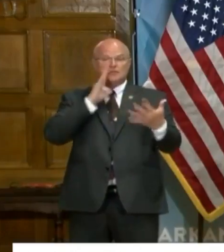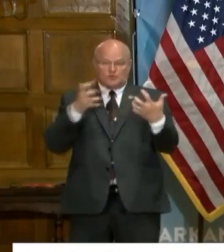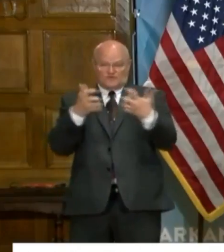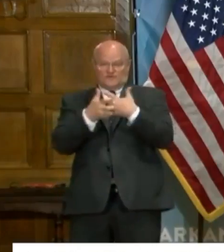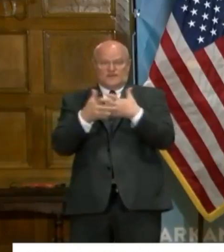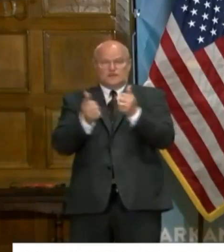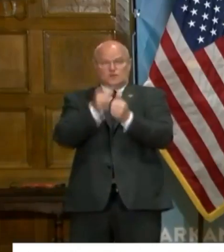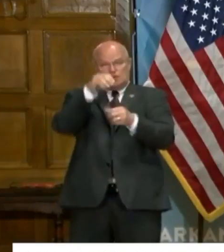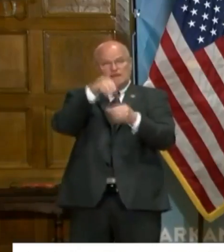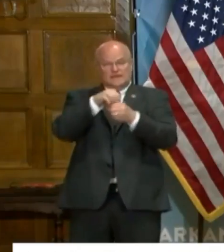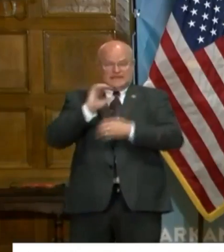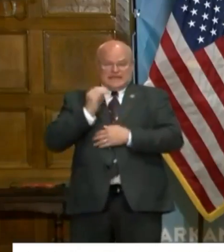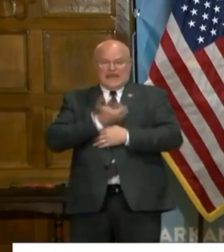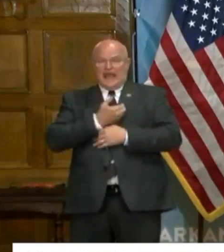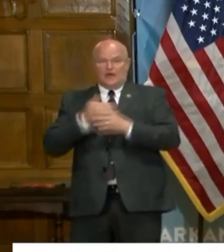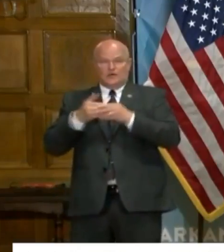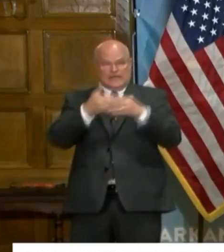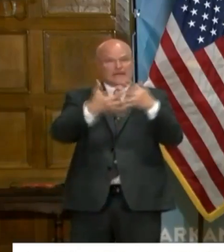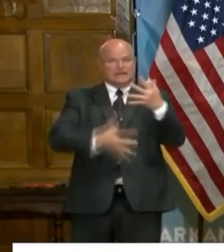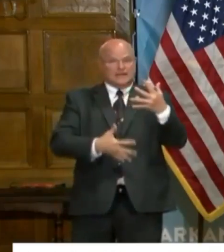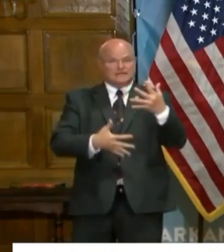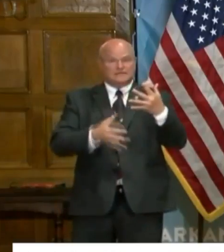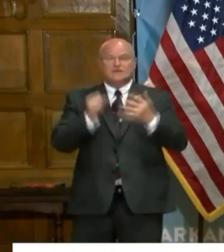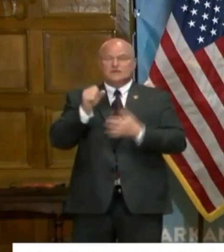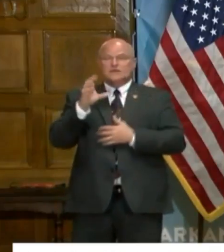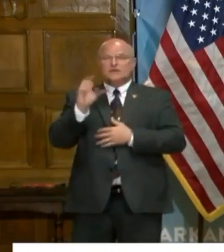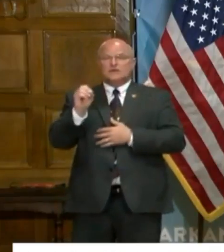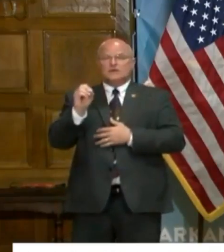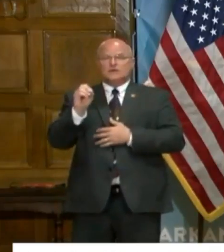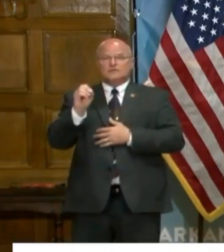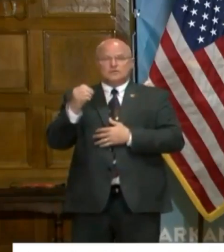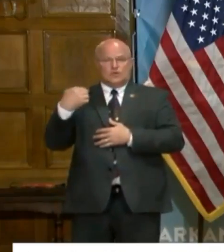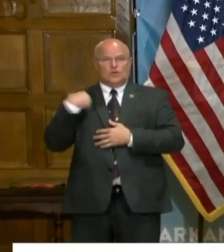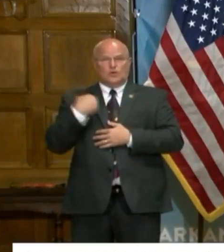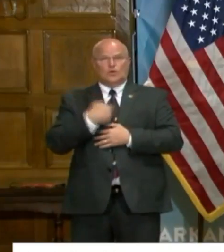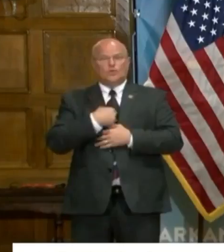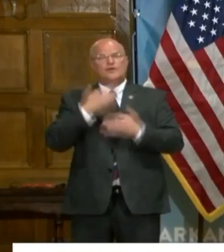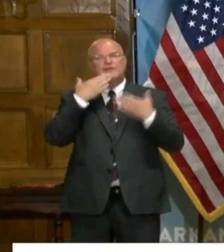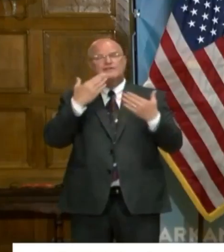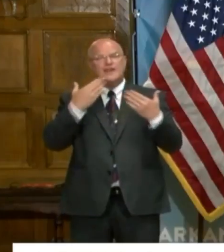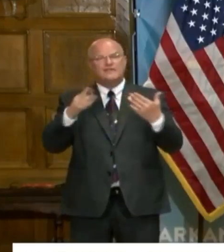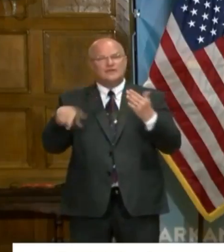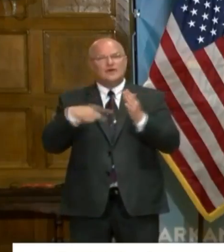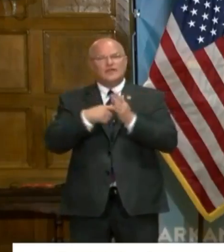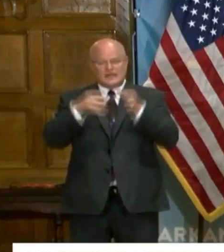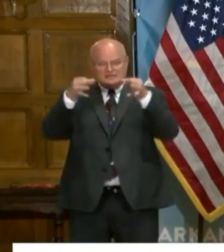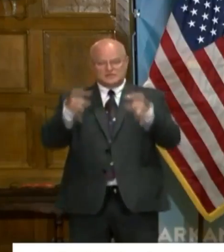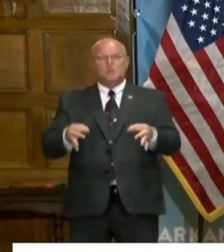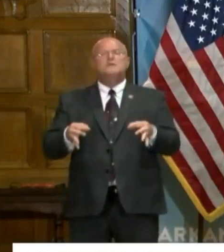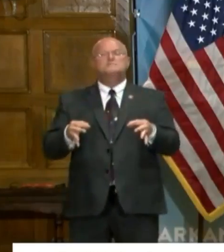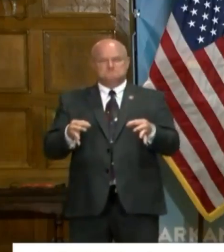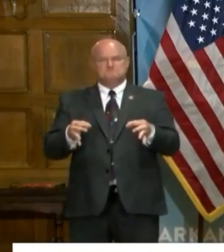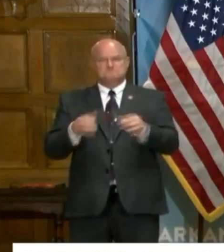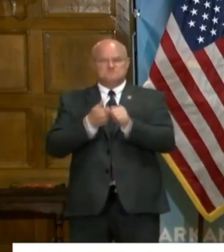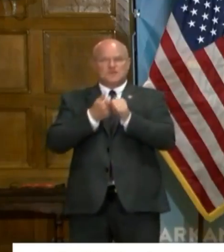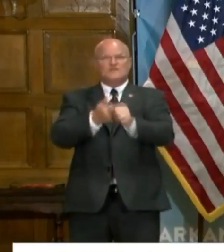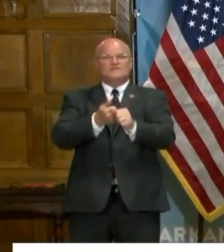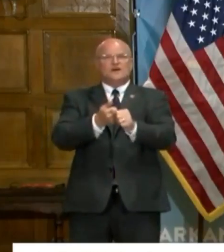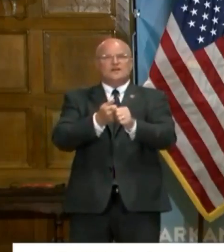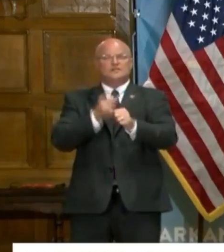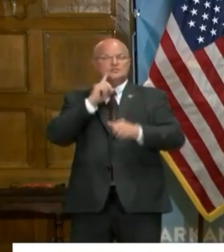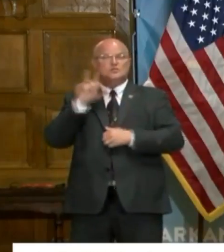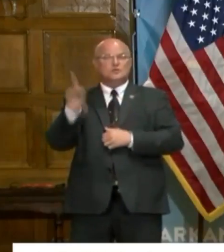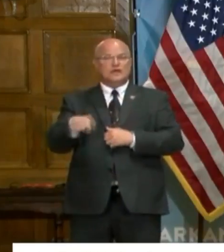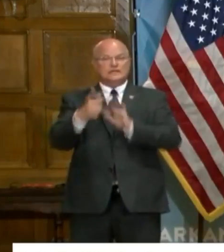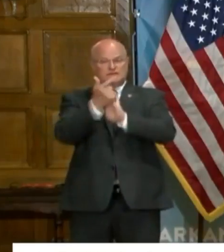fit within our guidelines. And so we're grateful that they determined that they ought to follow the